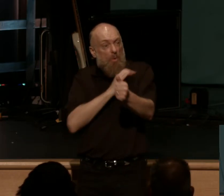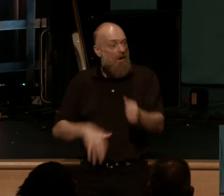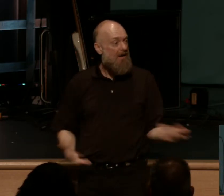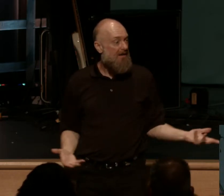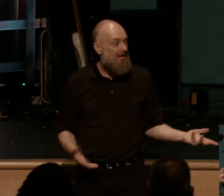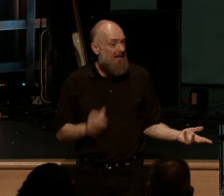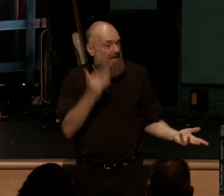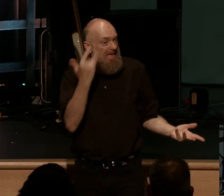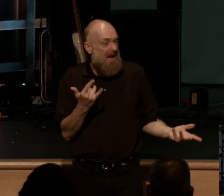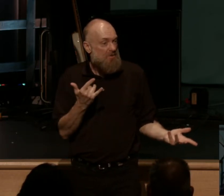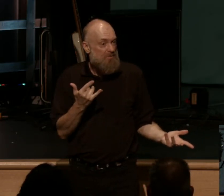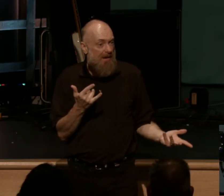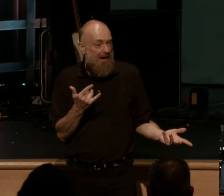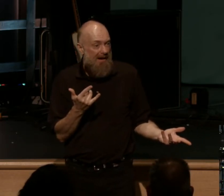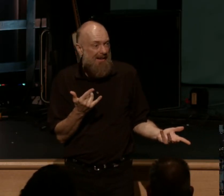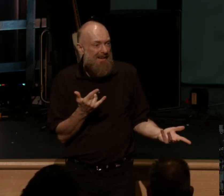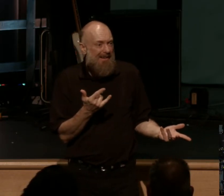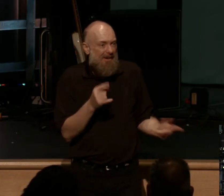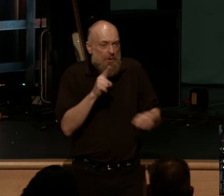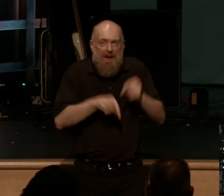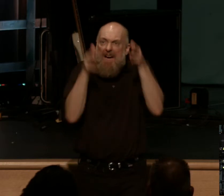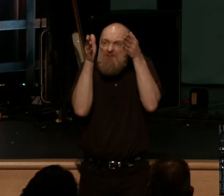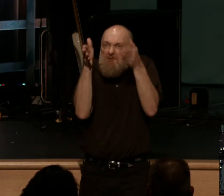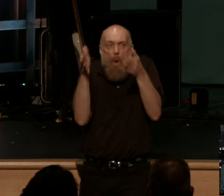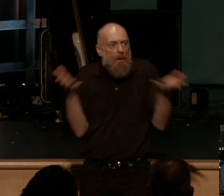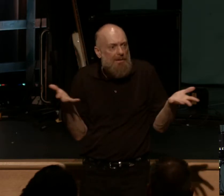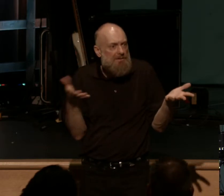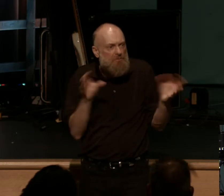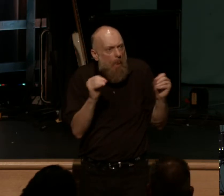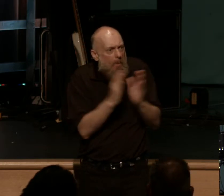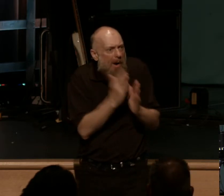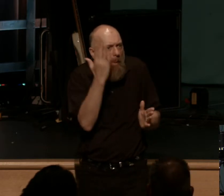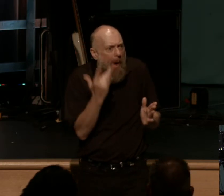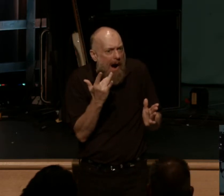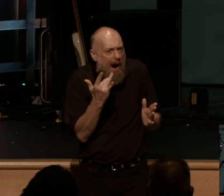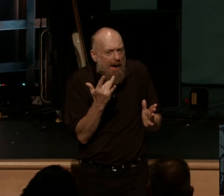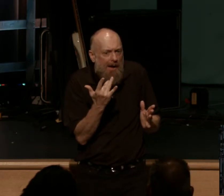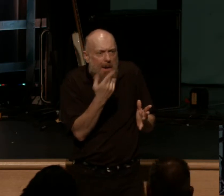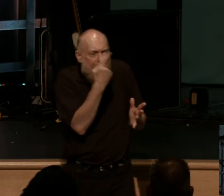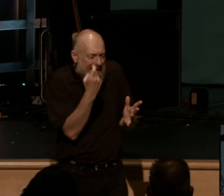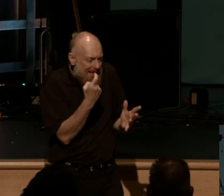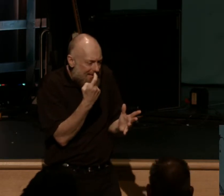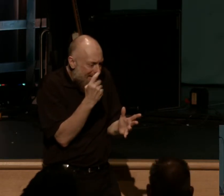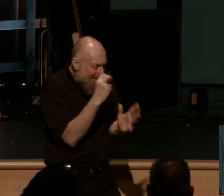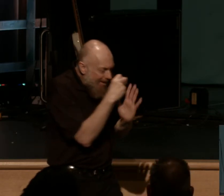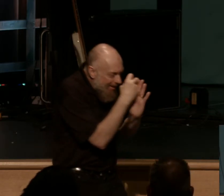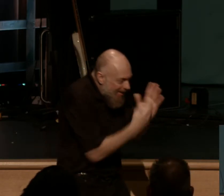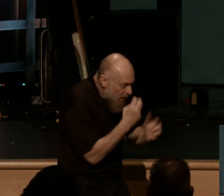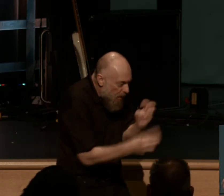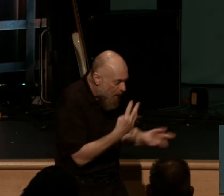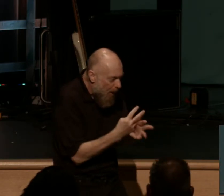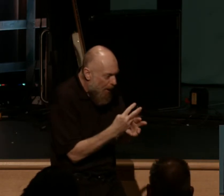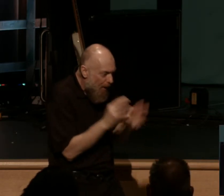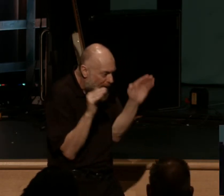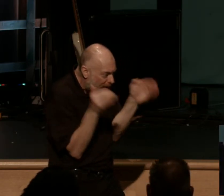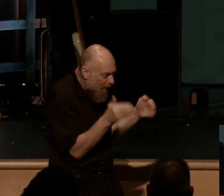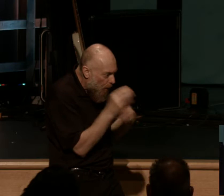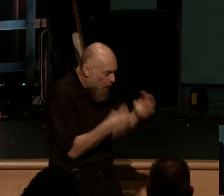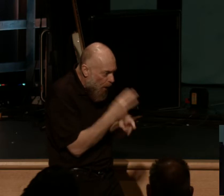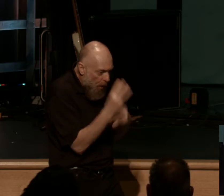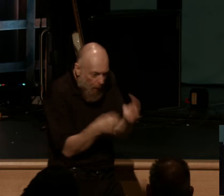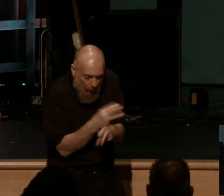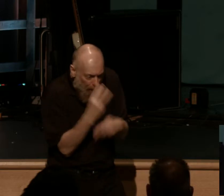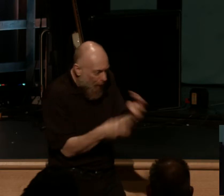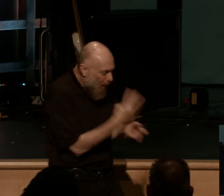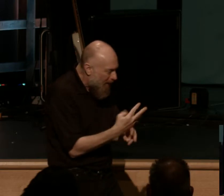No wonder there's no attention span for the things of God. No wonder there's no prayer, because worldliness is anti-awe. If my whole life is about the world,